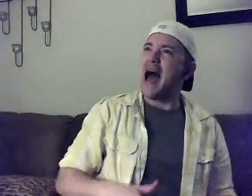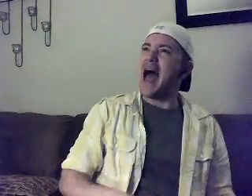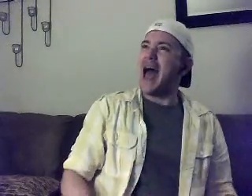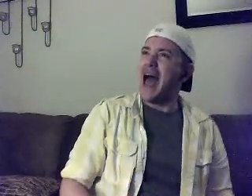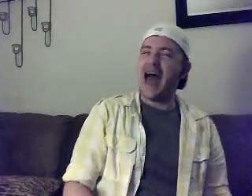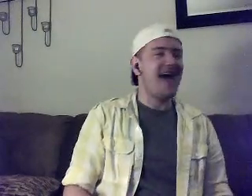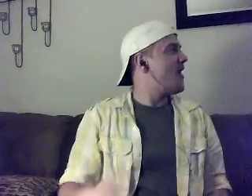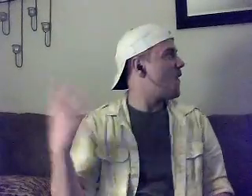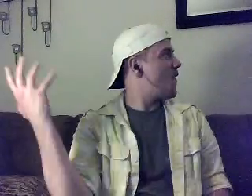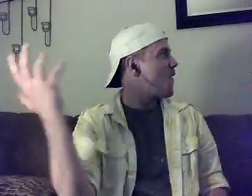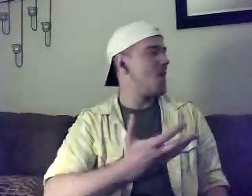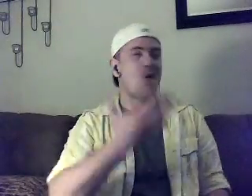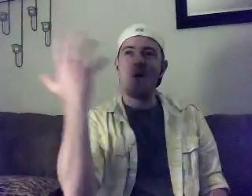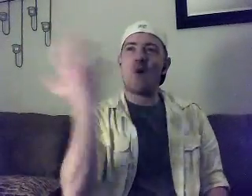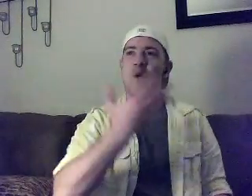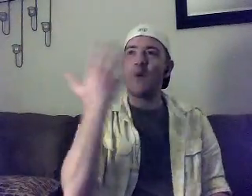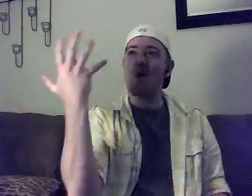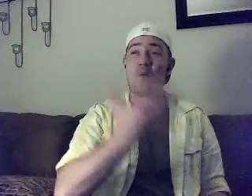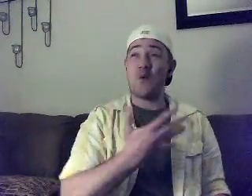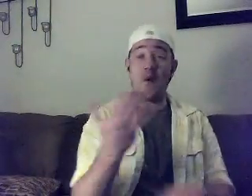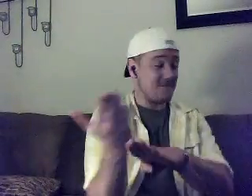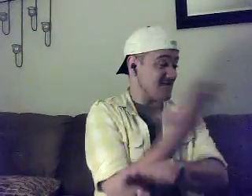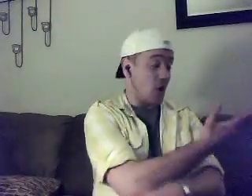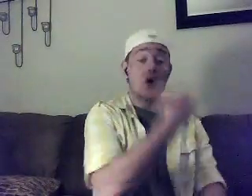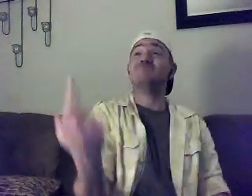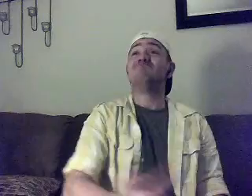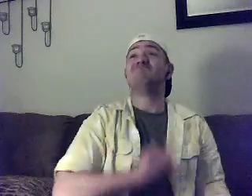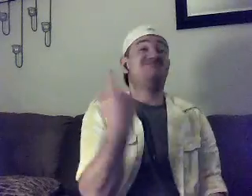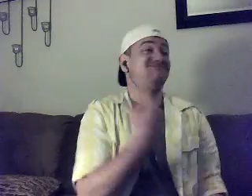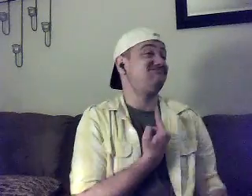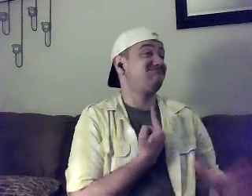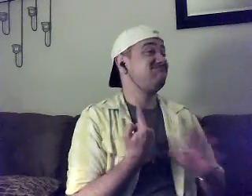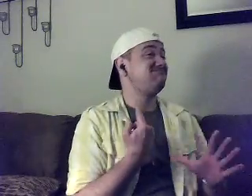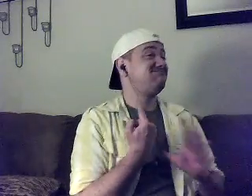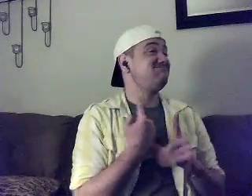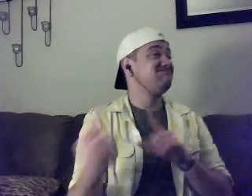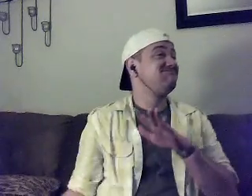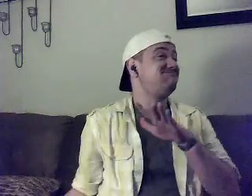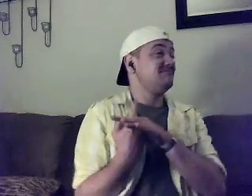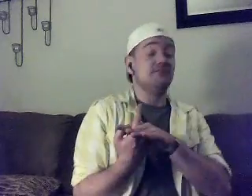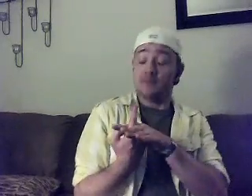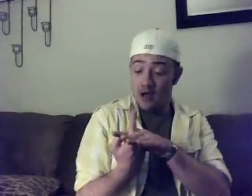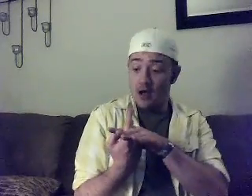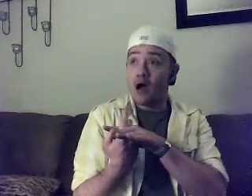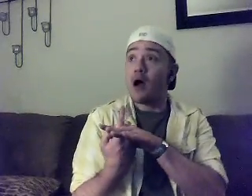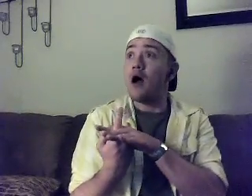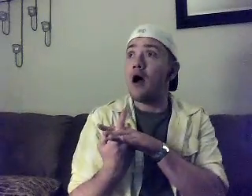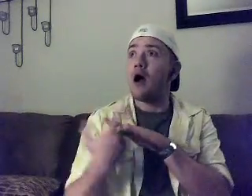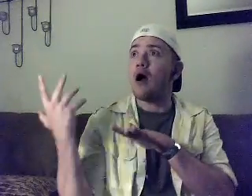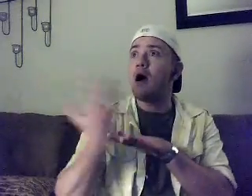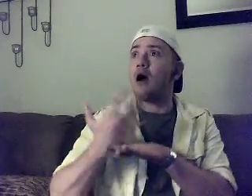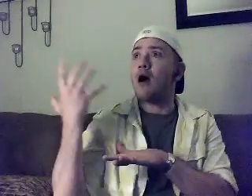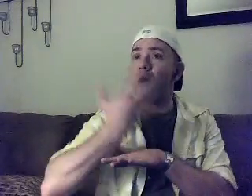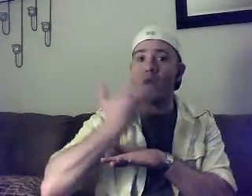so bad Before you came into my life I met you so bad And here's my number And So call